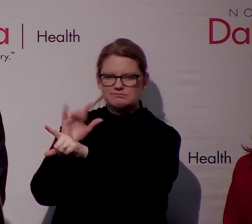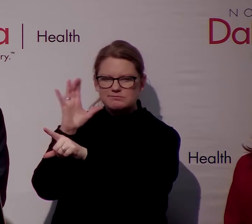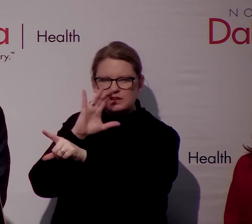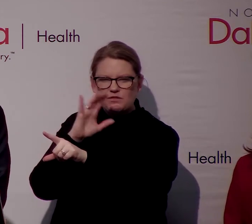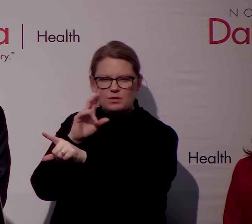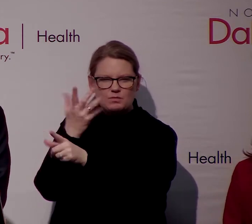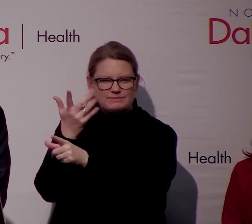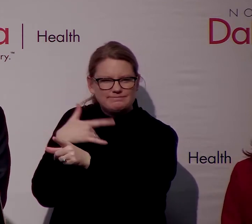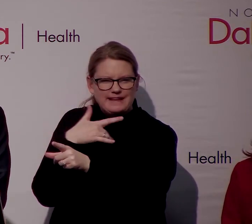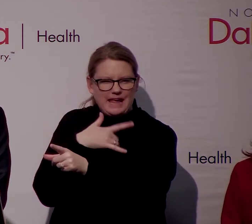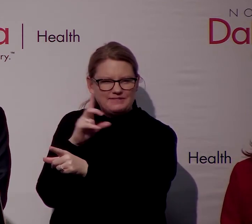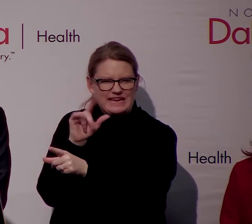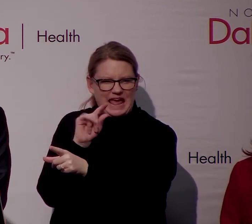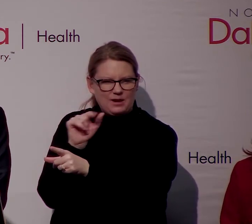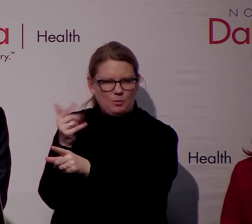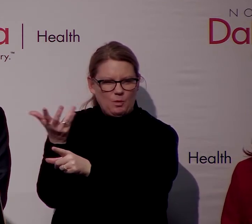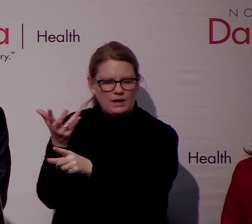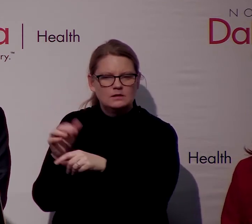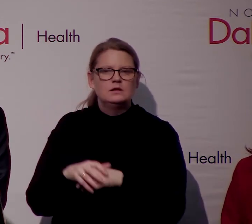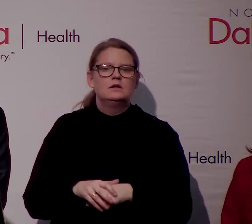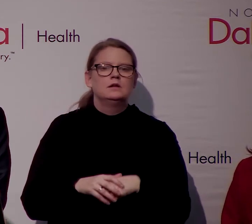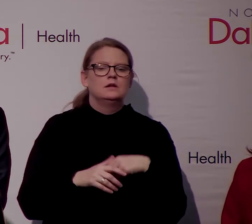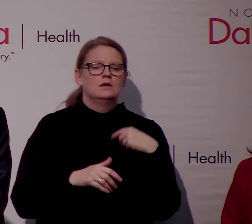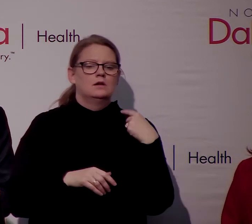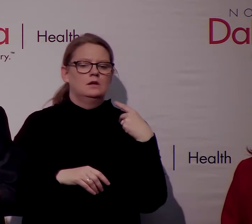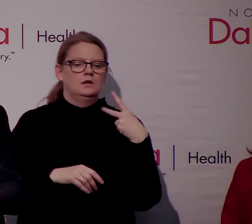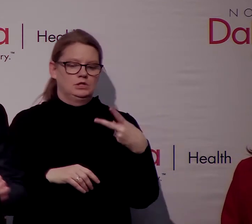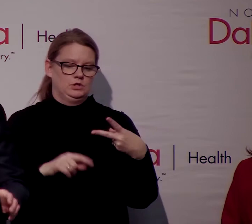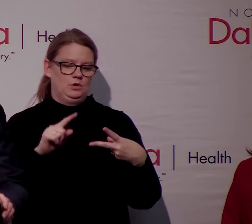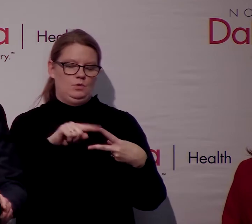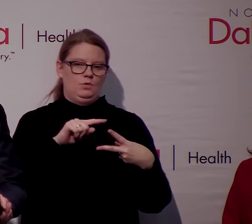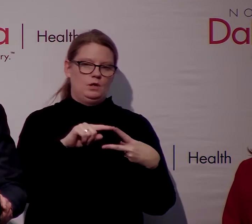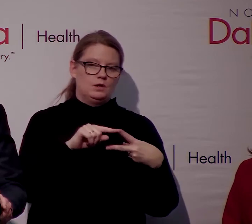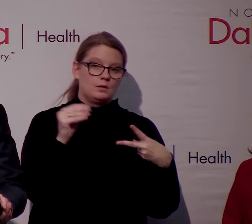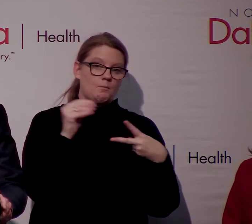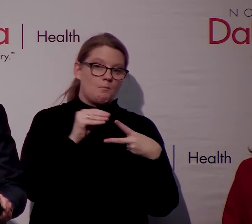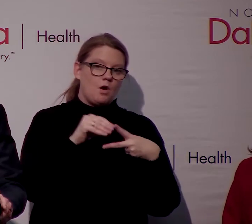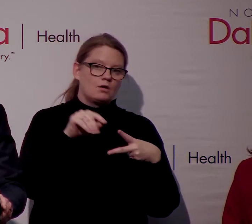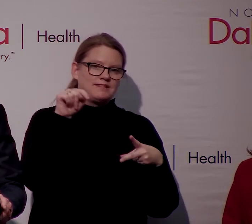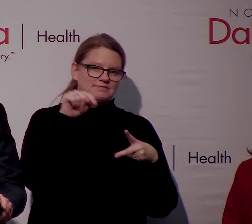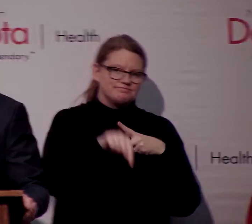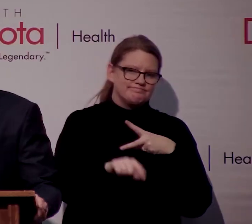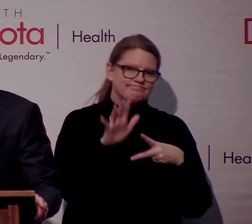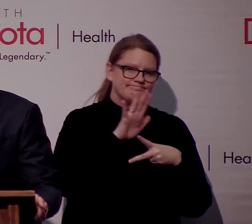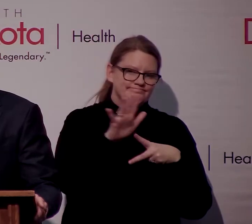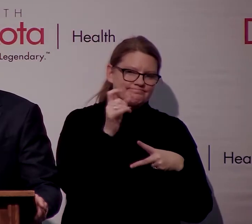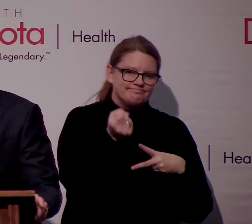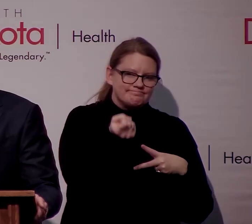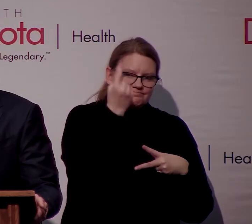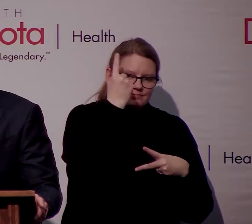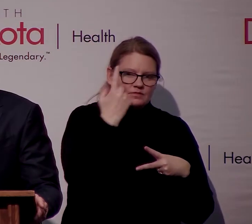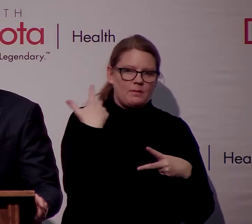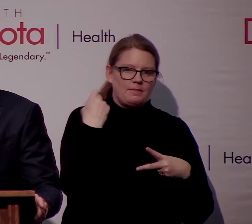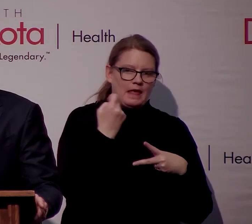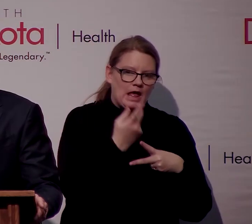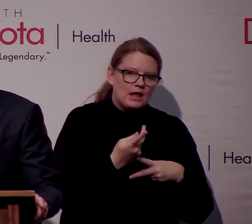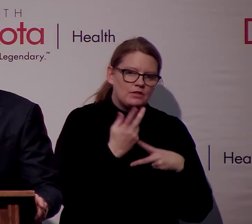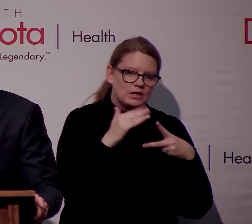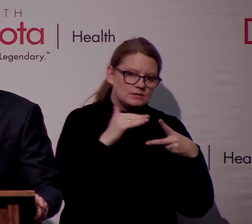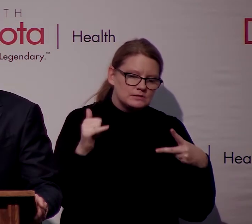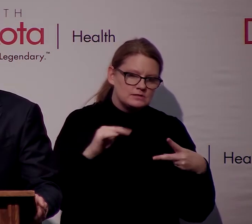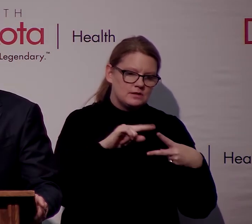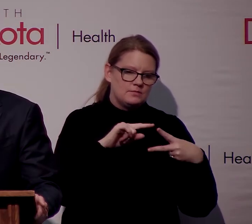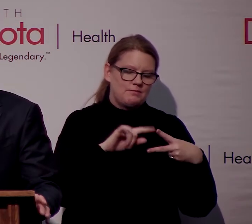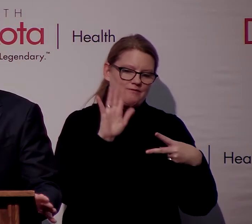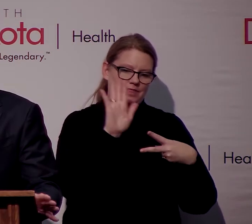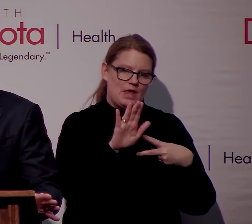Friday? Well, I think two things. One is we're trying to get a more comprehensive understanding from the healthcare system of